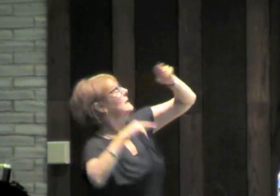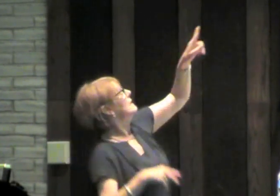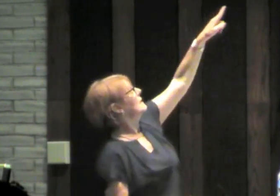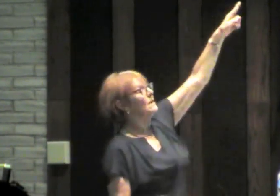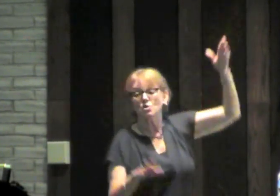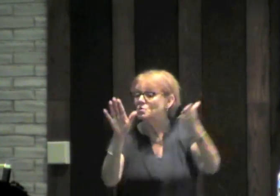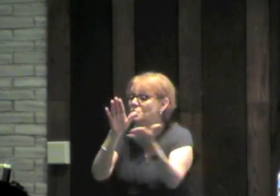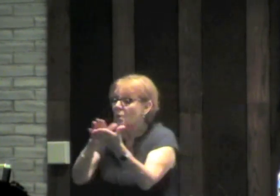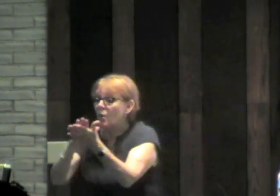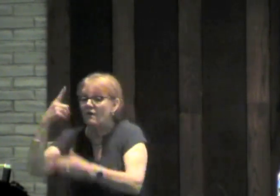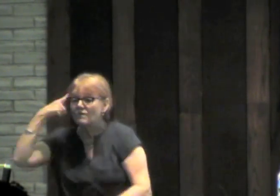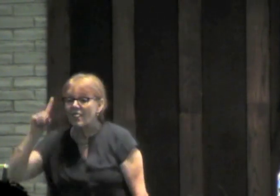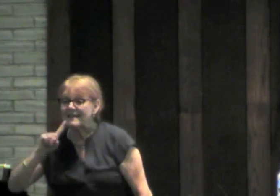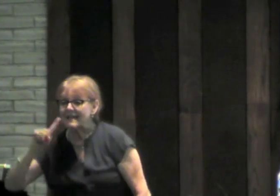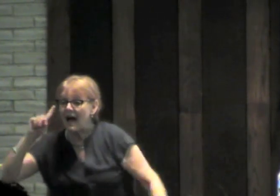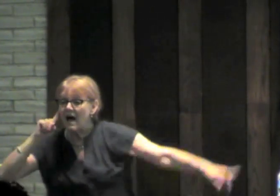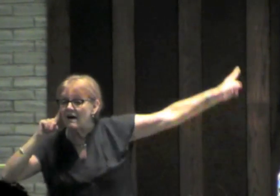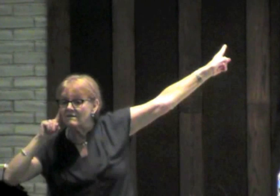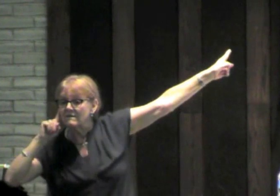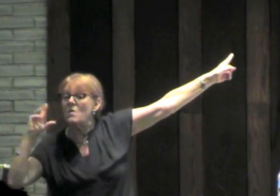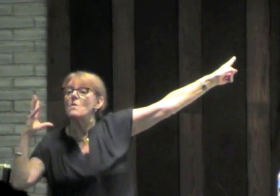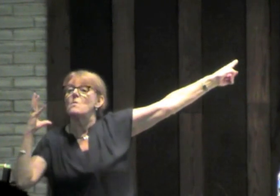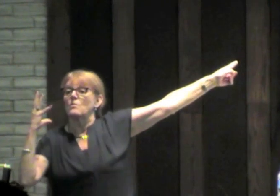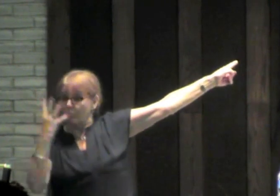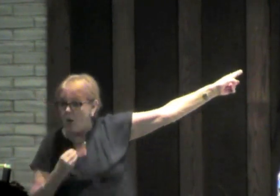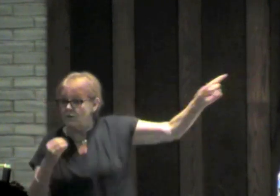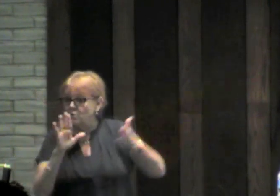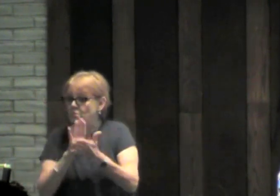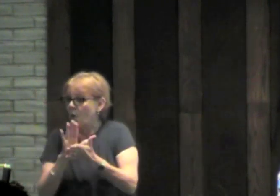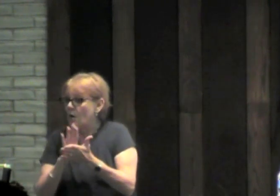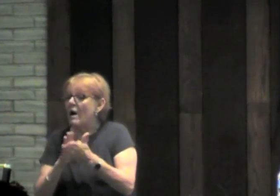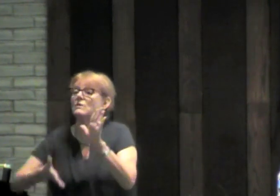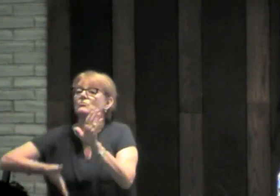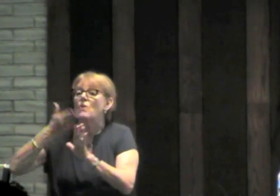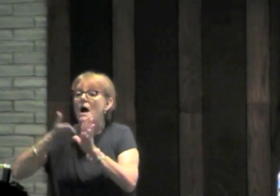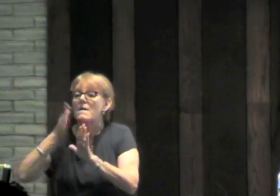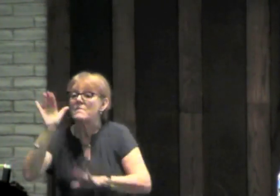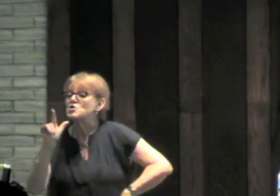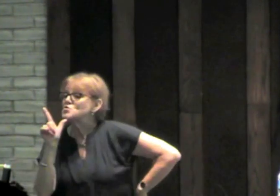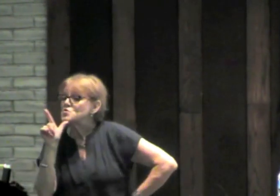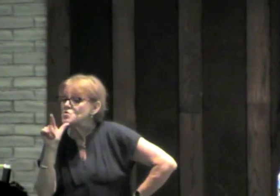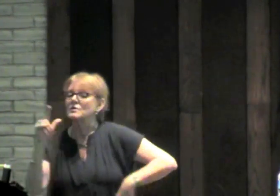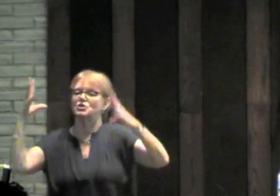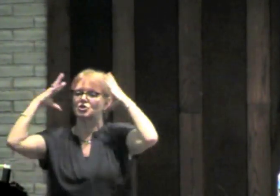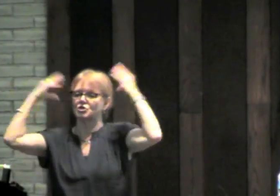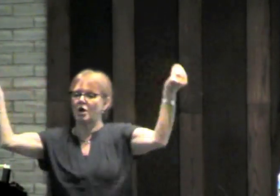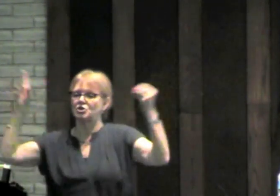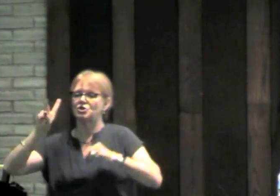You see this building up here on the right? This is a school for the deaf, and it's a beautiful school. And it's run